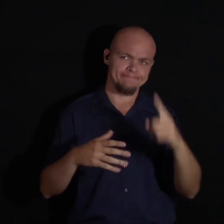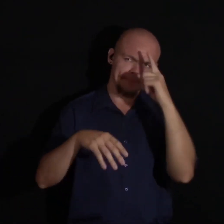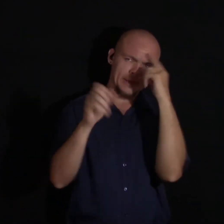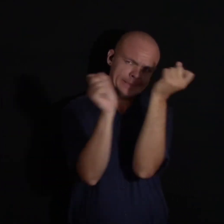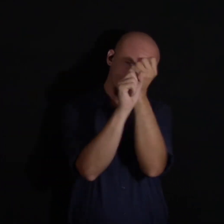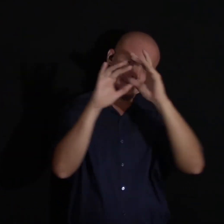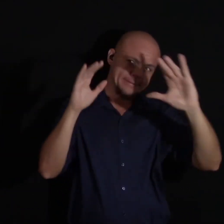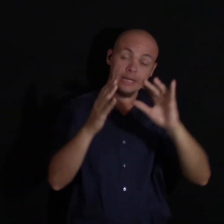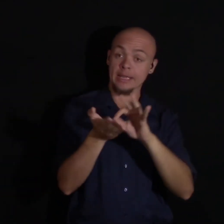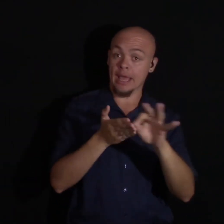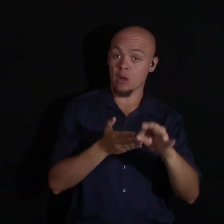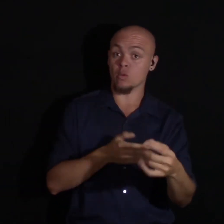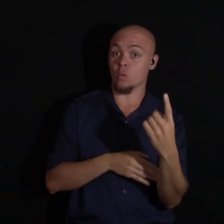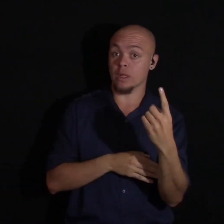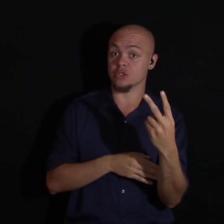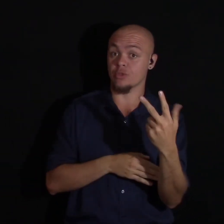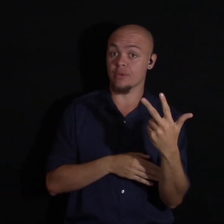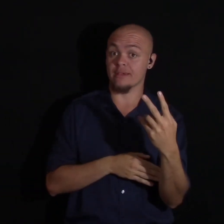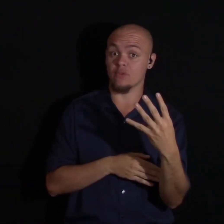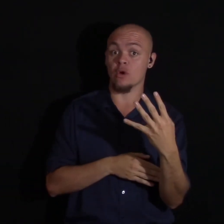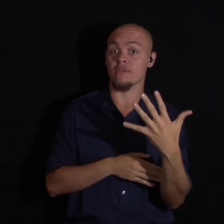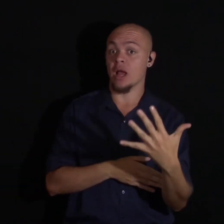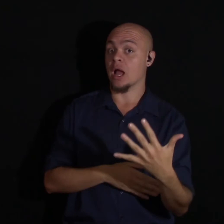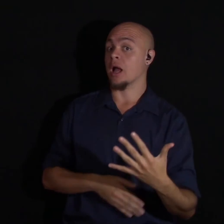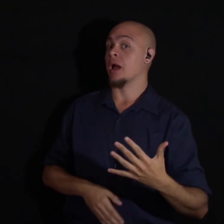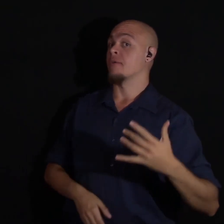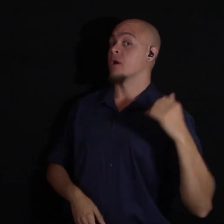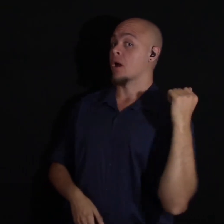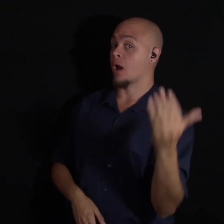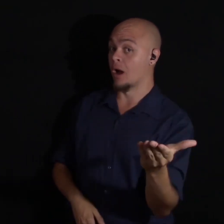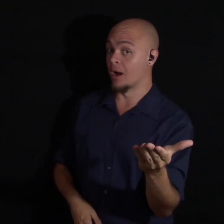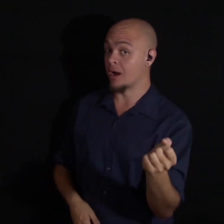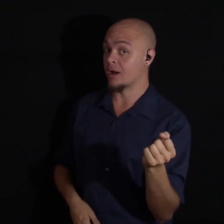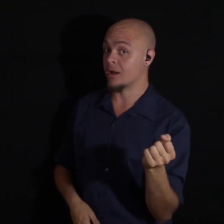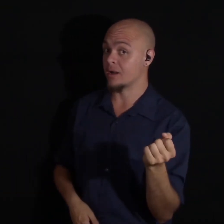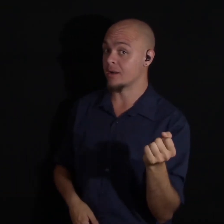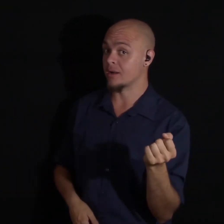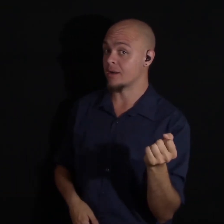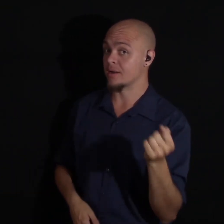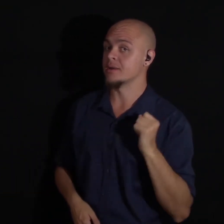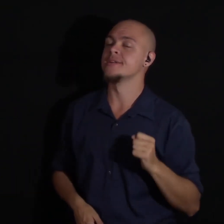it on the count of 5. Hold it, don't release it yet. 1, 2,